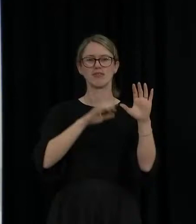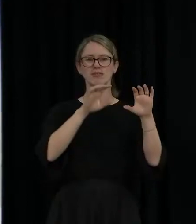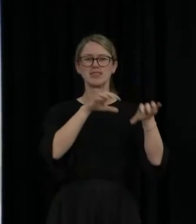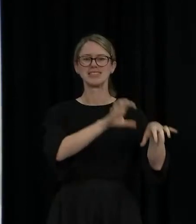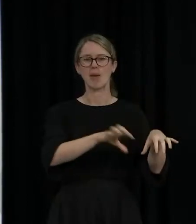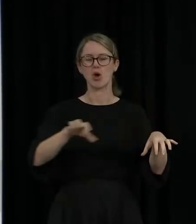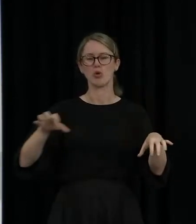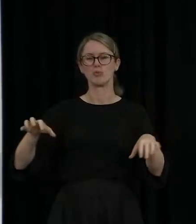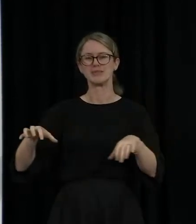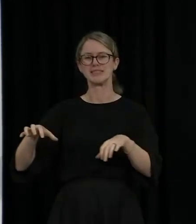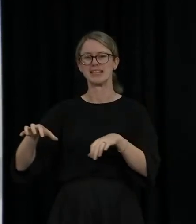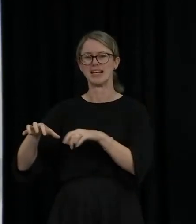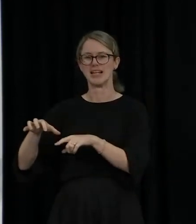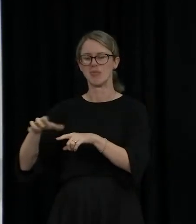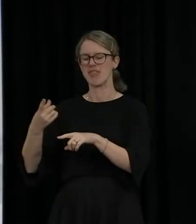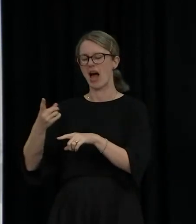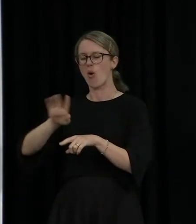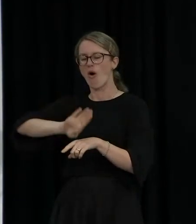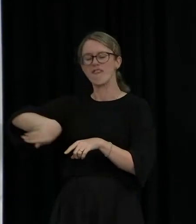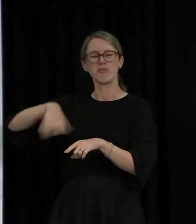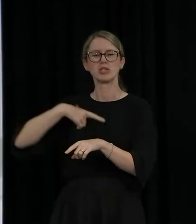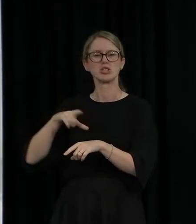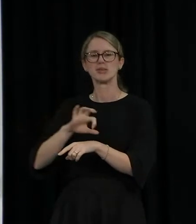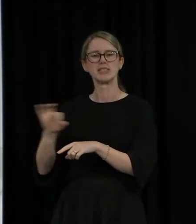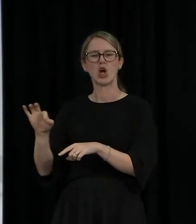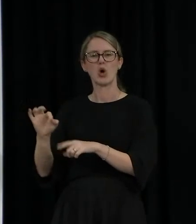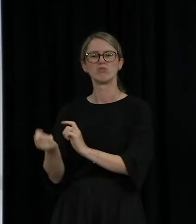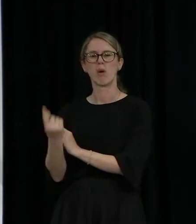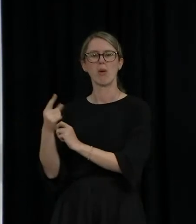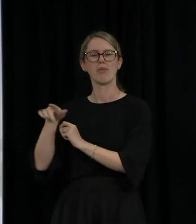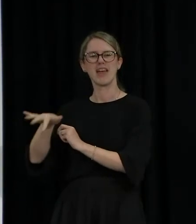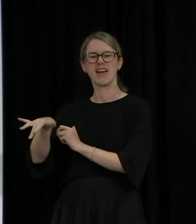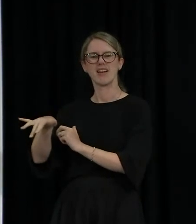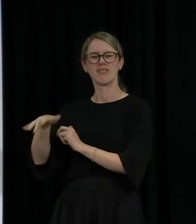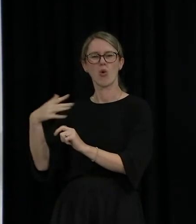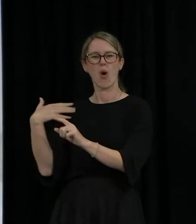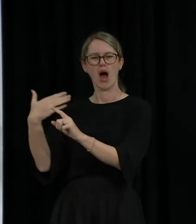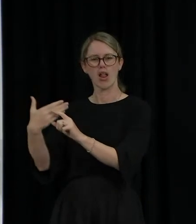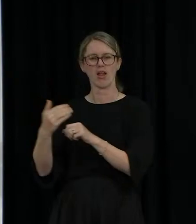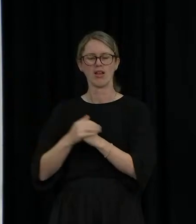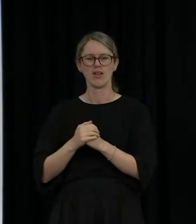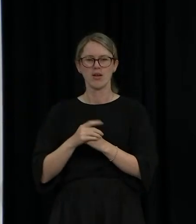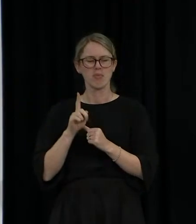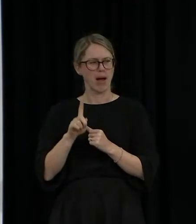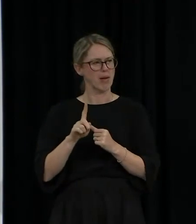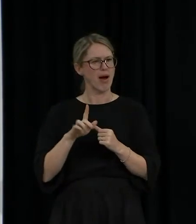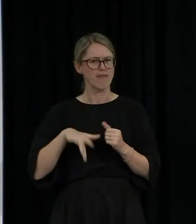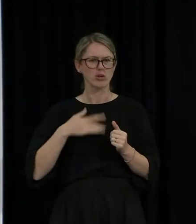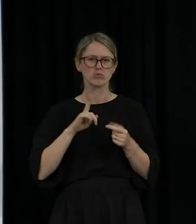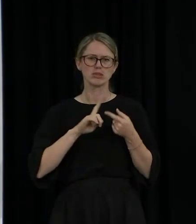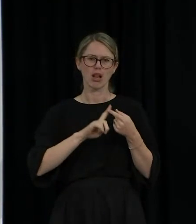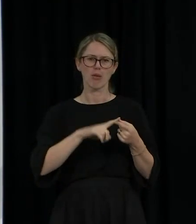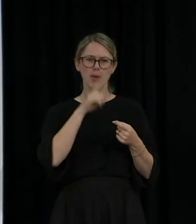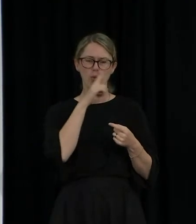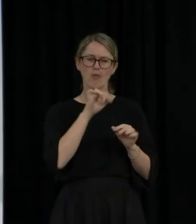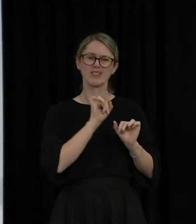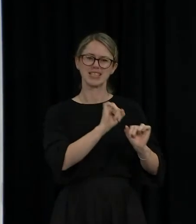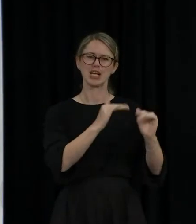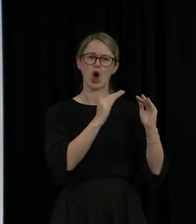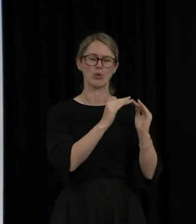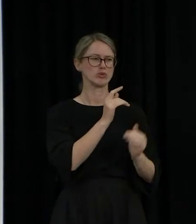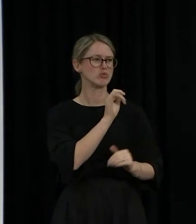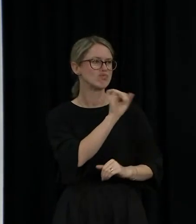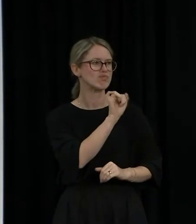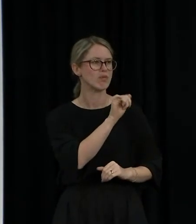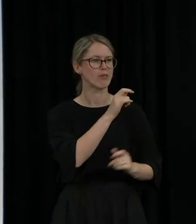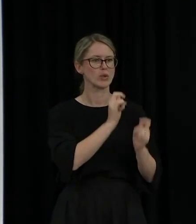in those suburbs, and so it's moving to other, moving the testing to other suburbs. But as far as I'm aware, there's still door-to-door testing happening in some of